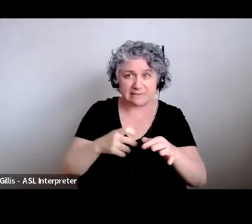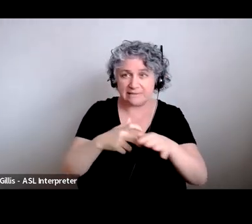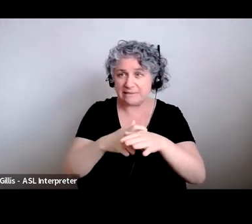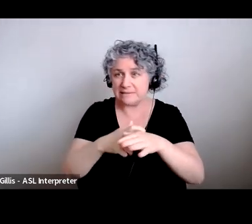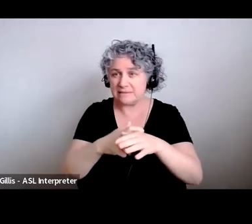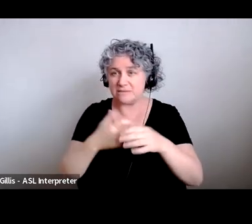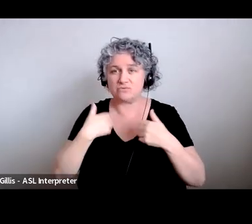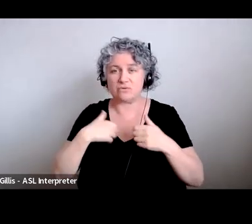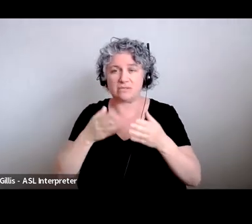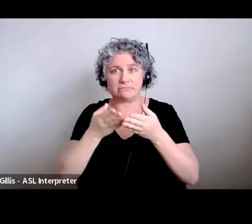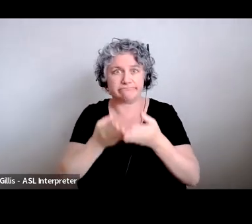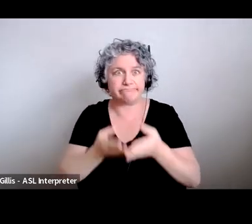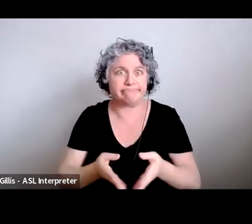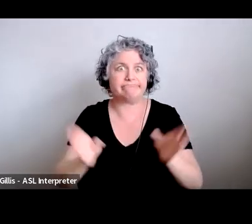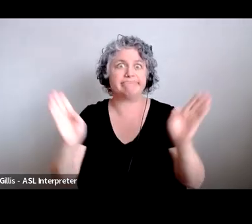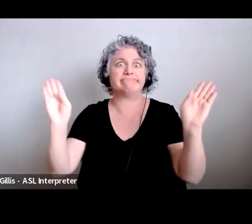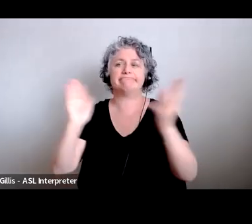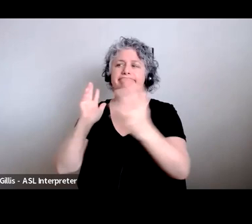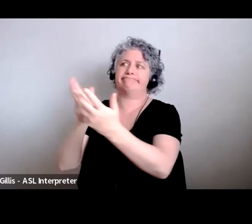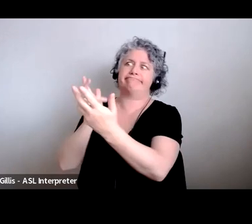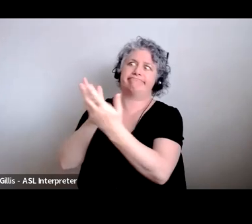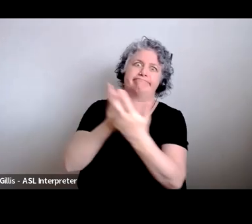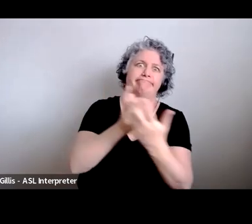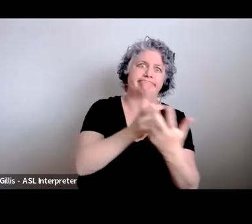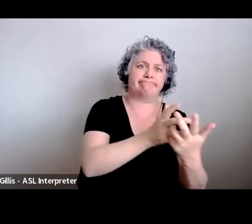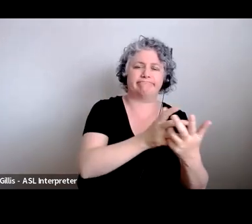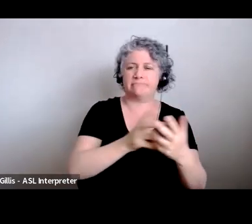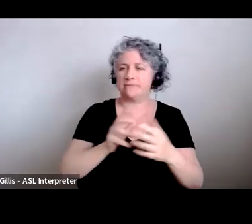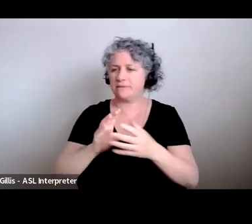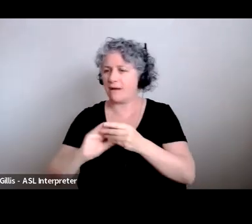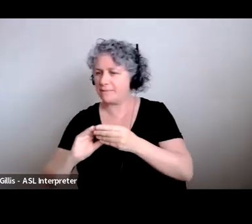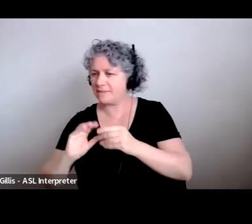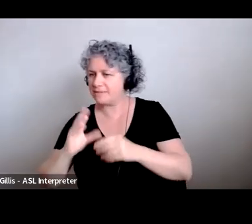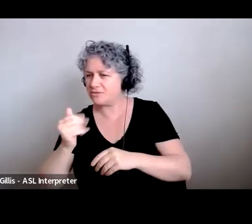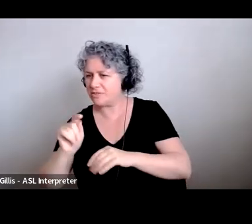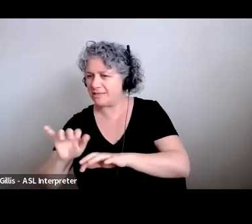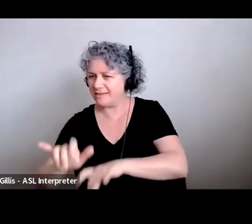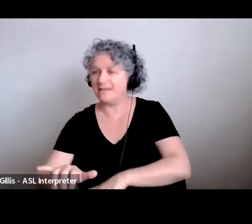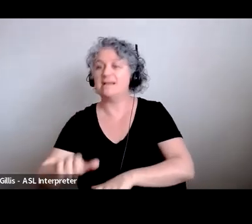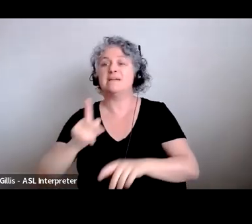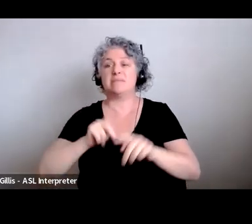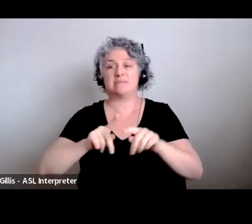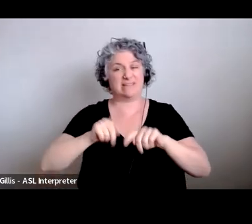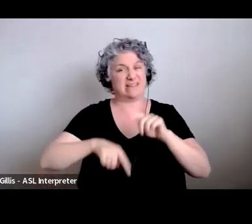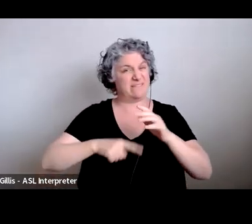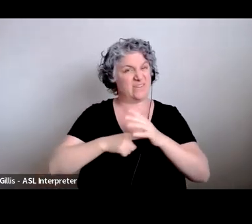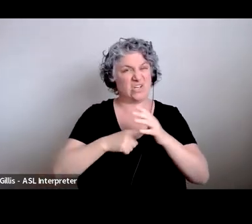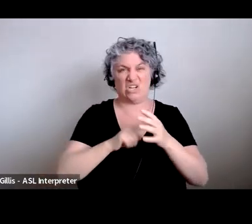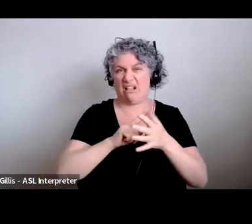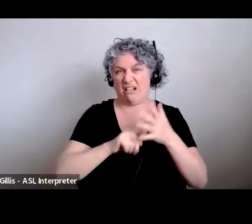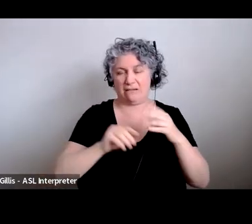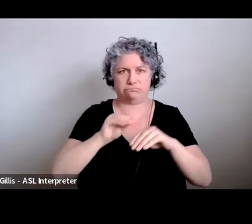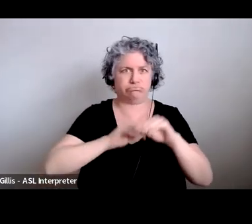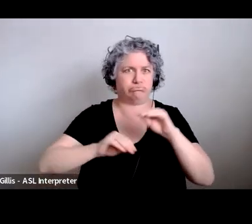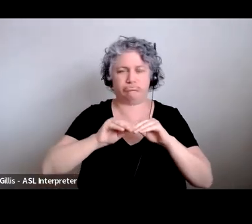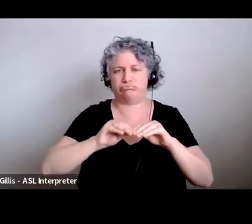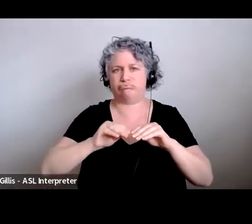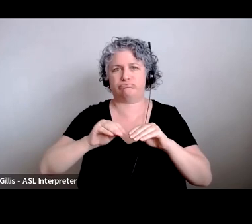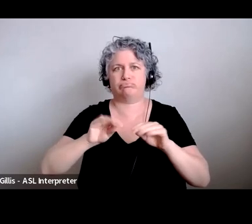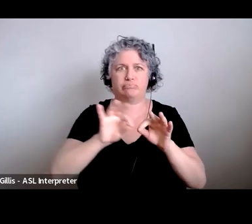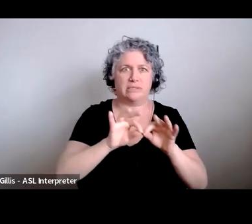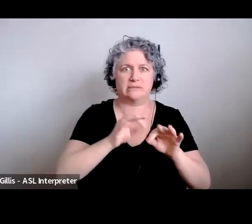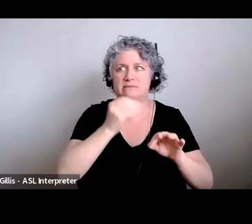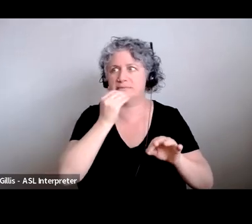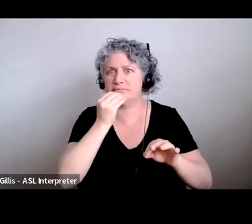out? Because as people are commenting, people's budgets are tight. Everyone is feeling with inflation. Everyone is